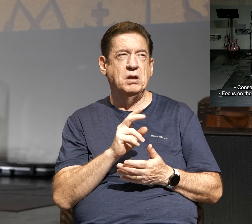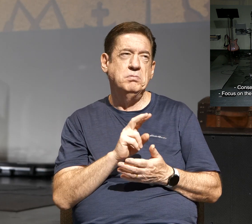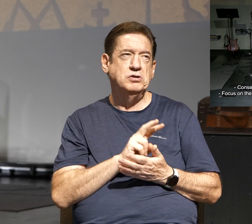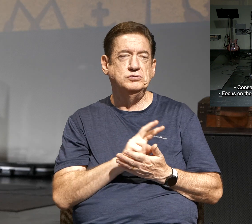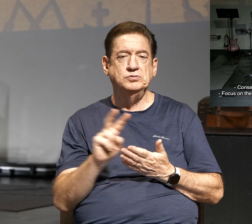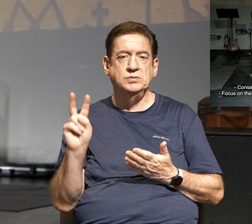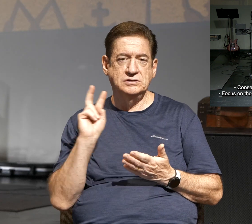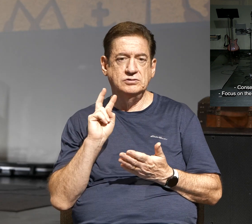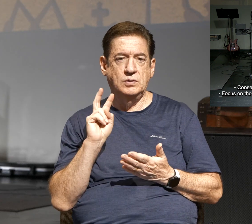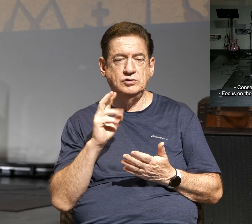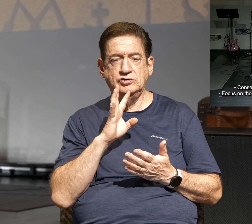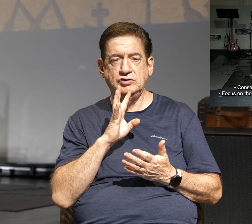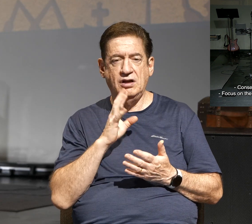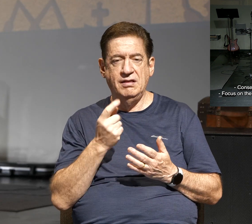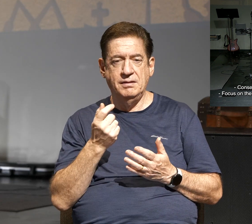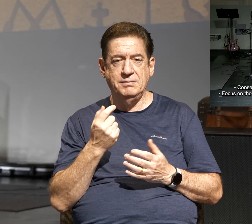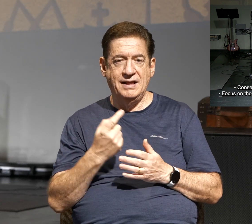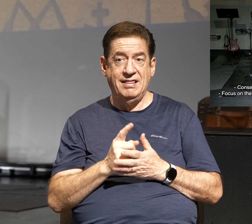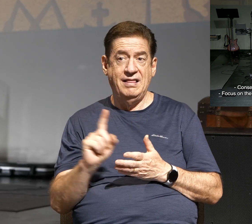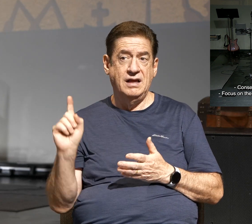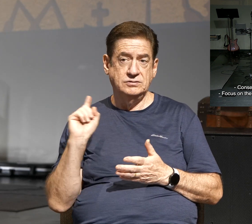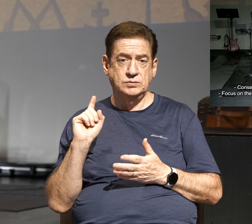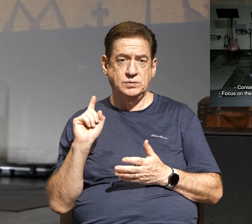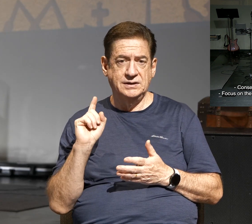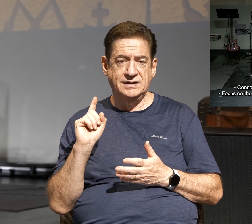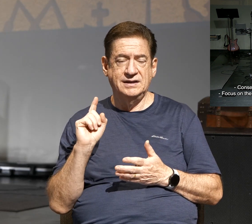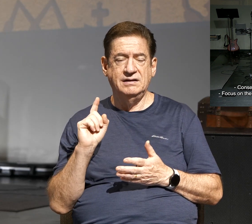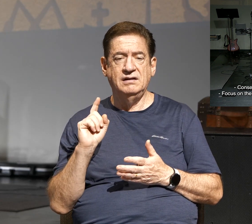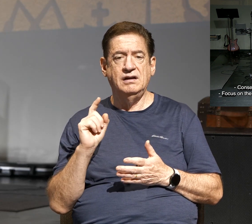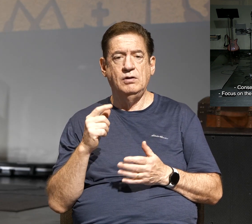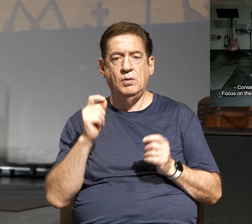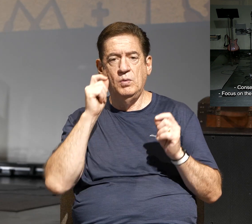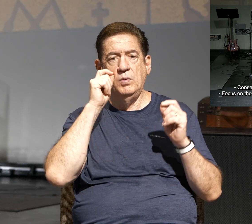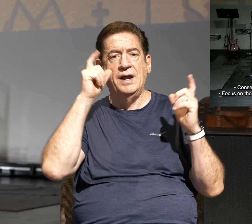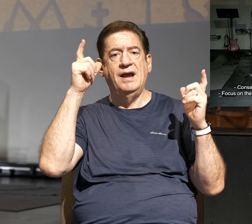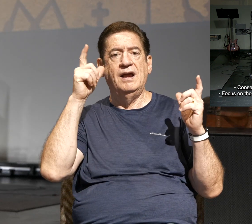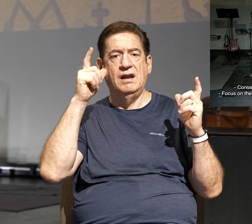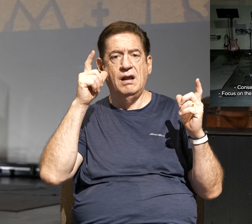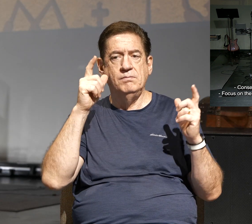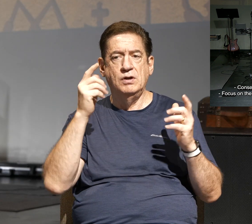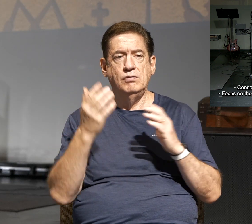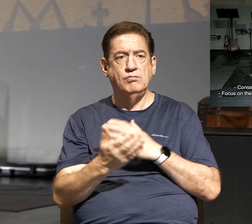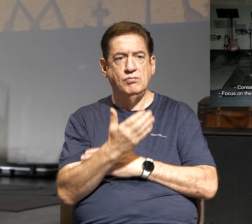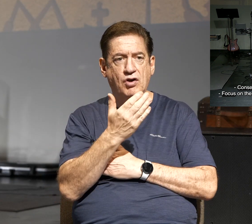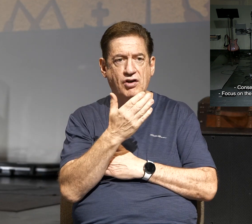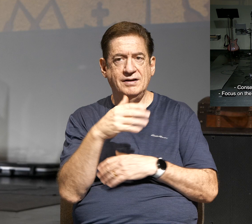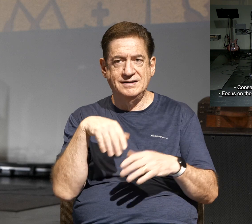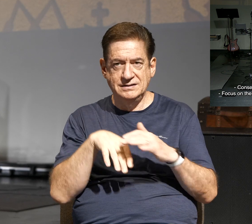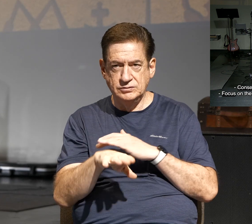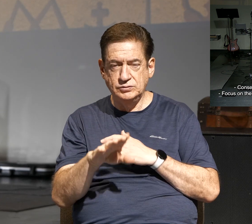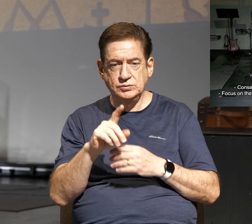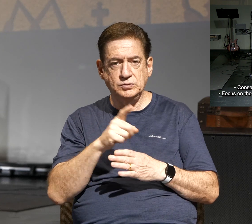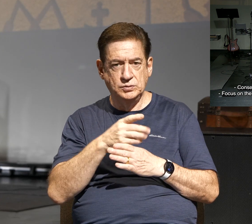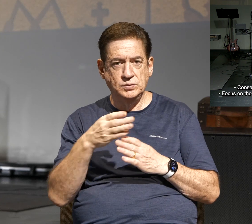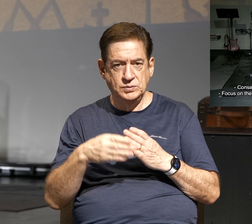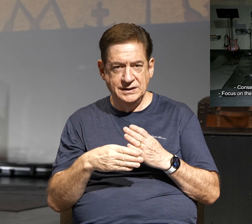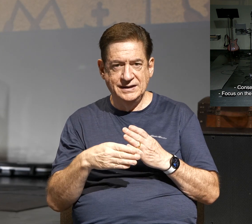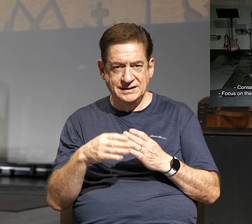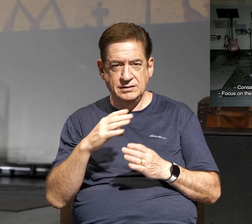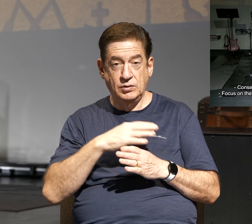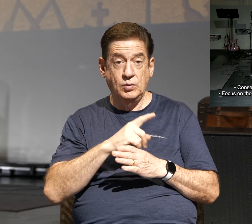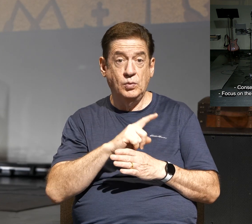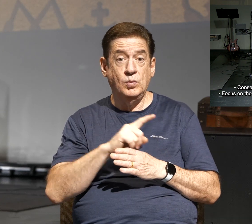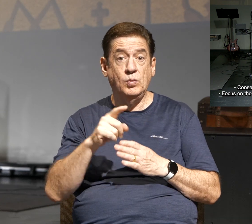ago. I talked about it a little bit last weekend. Recently, waking up in the morning and even heading into our weekends. Weekends